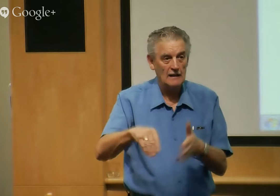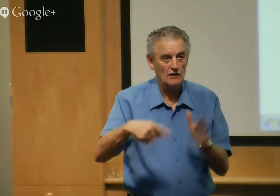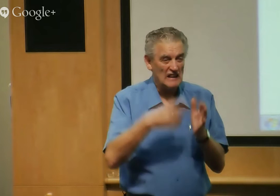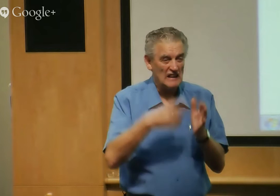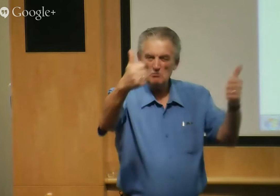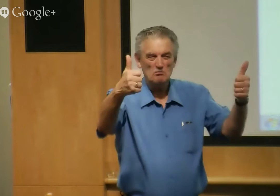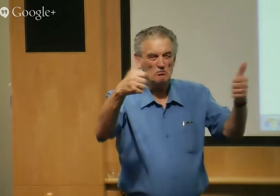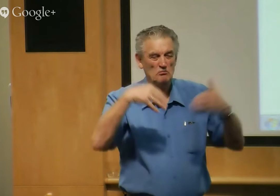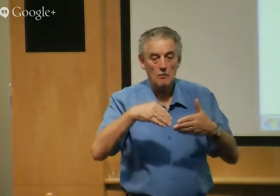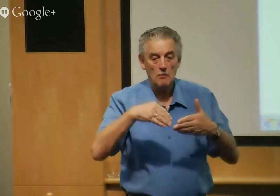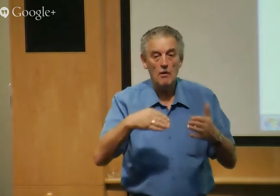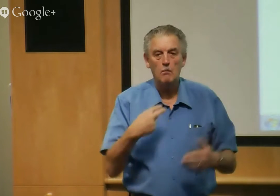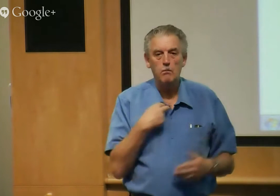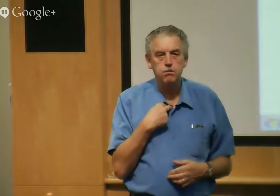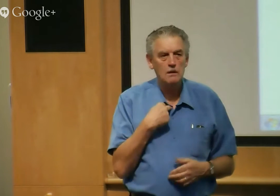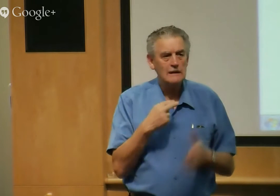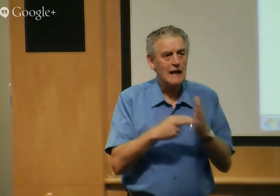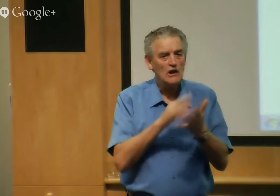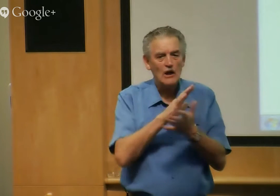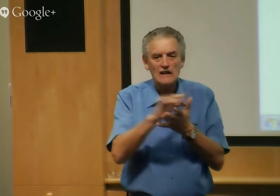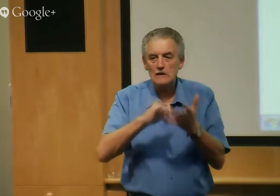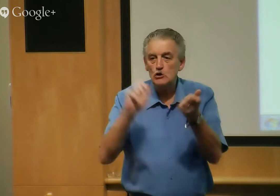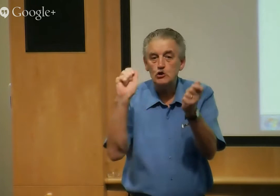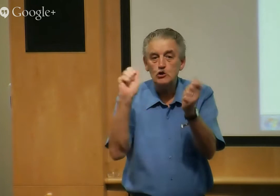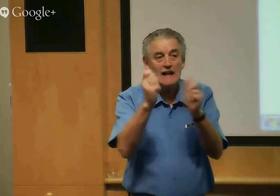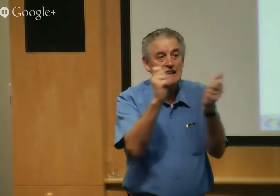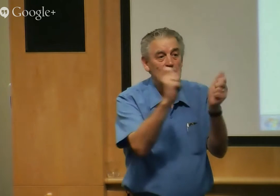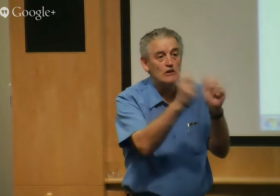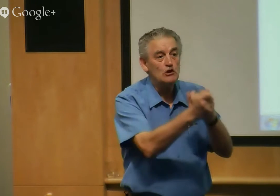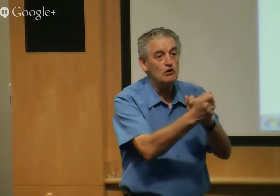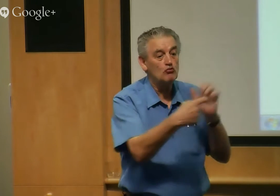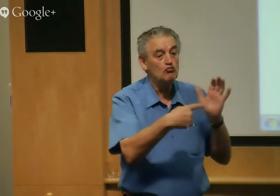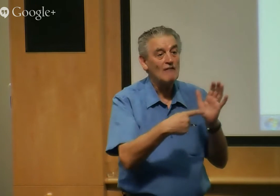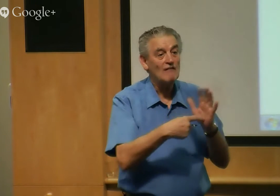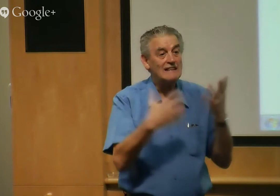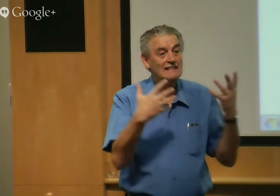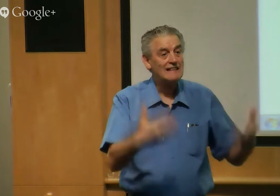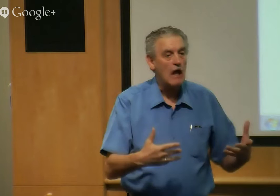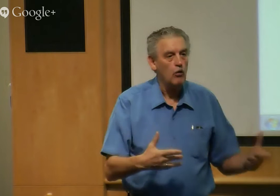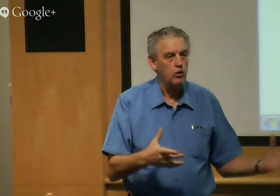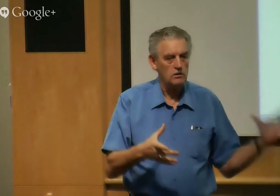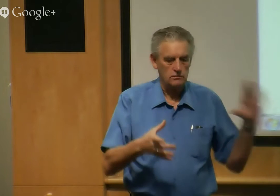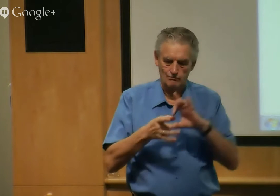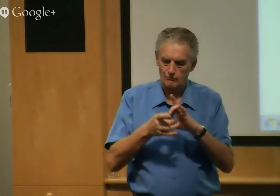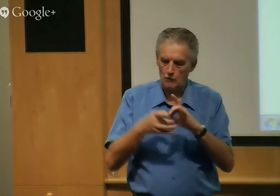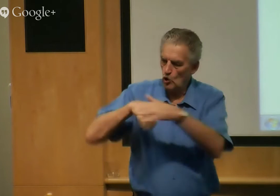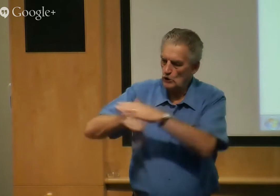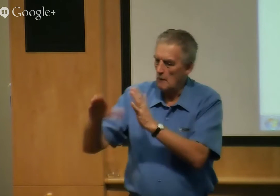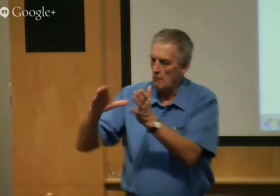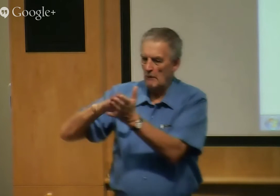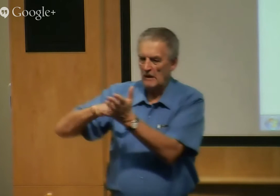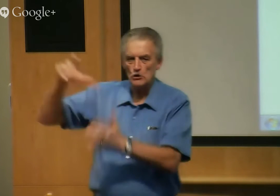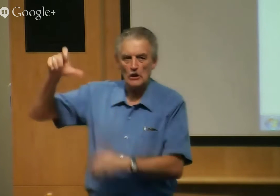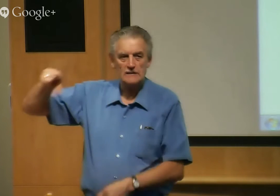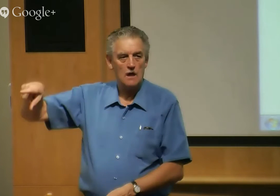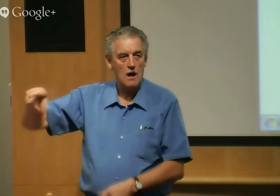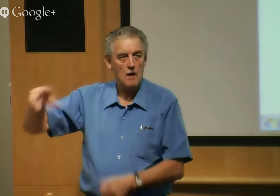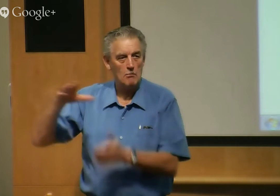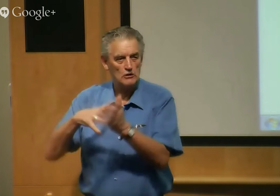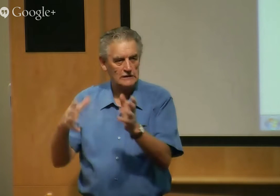health and paper interpreter, the Trafford have been great. Unfortunately, the NHS has now changed the structure. And now, Trafford has to go